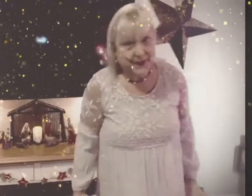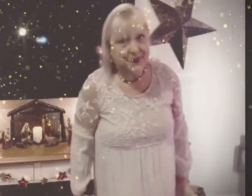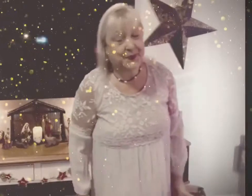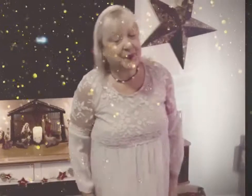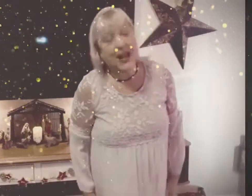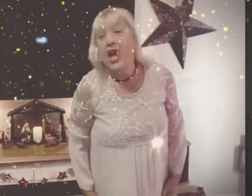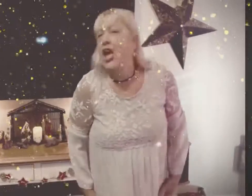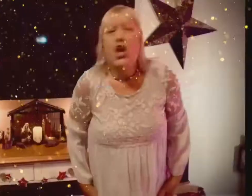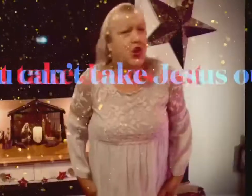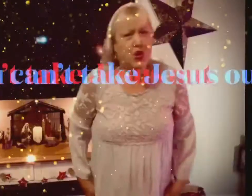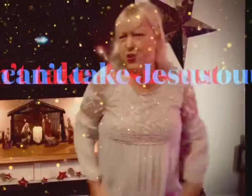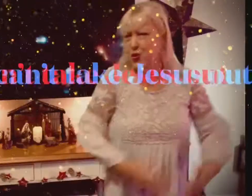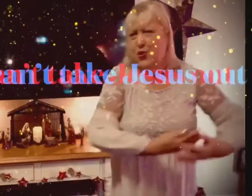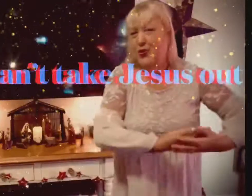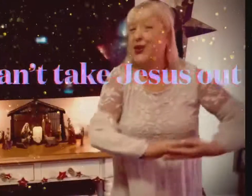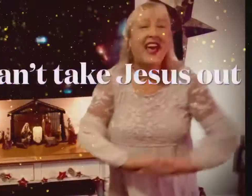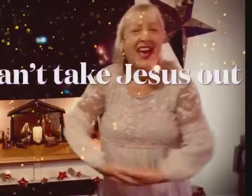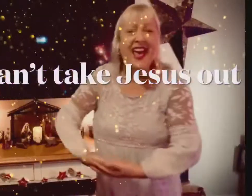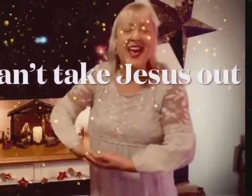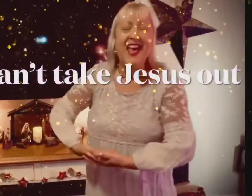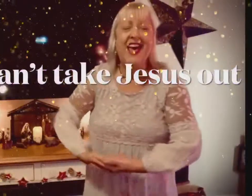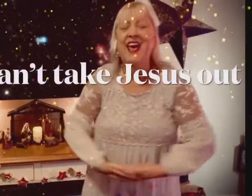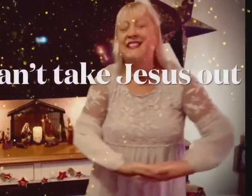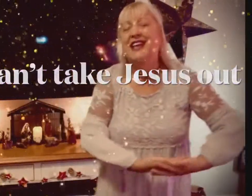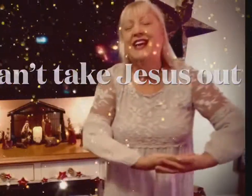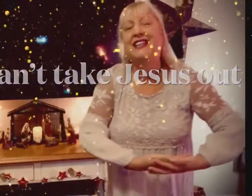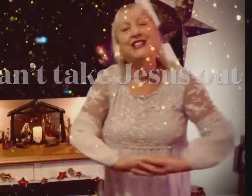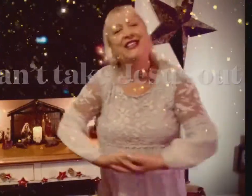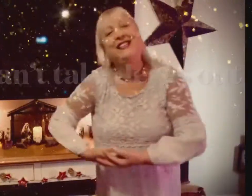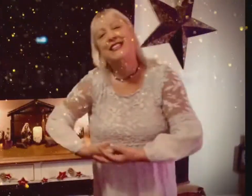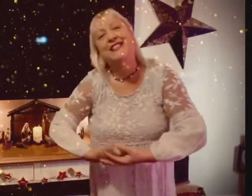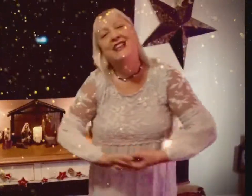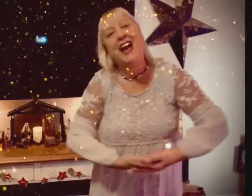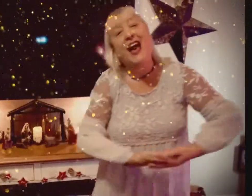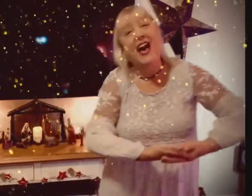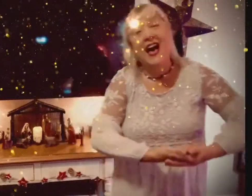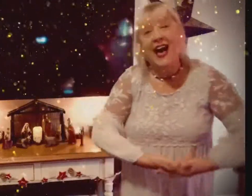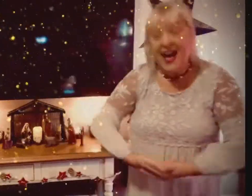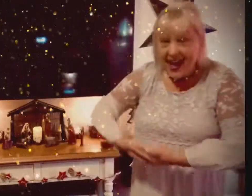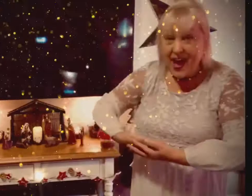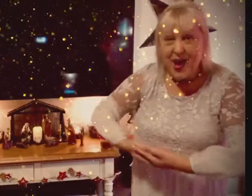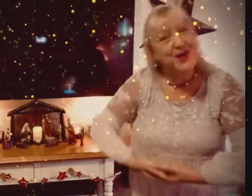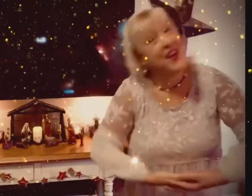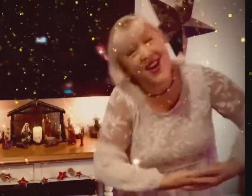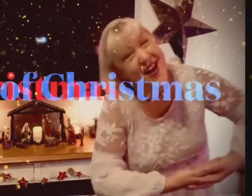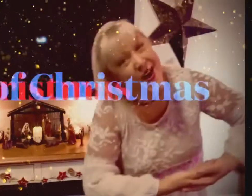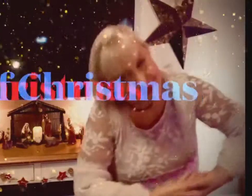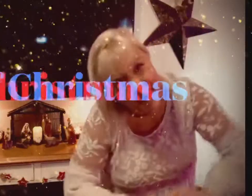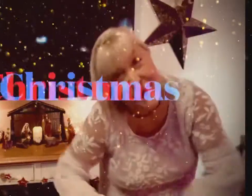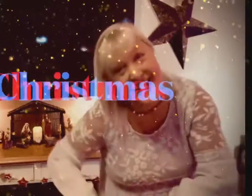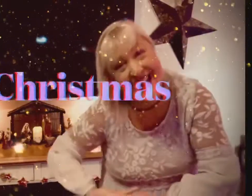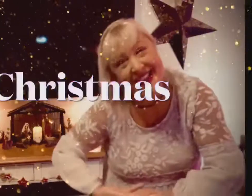You can't take Jesus out of Christmas